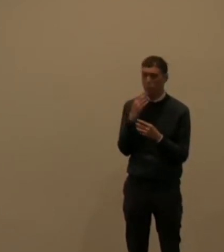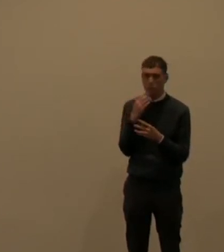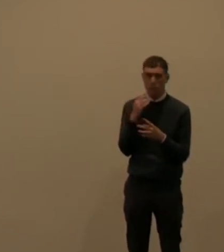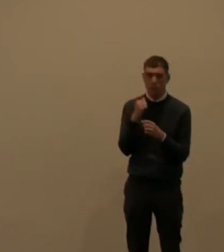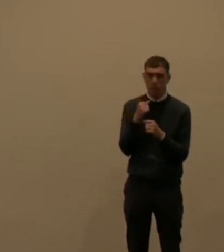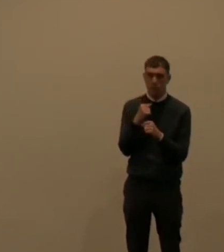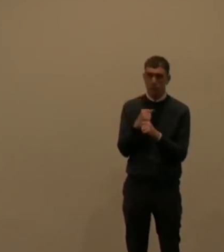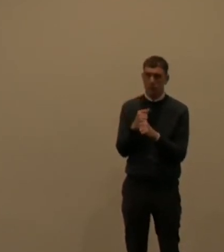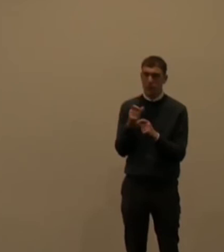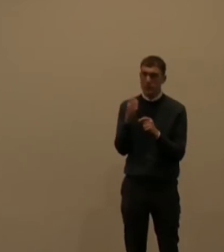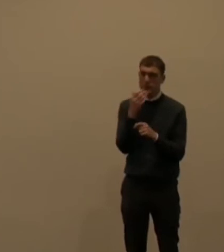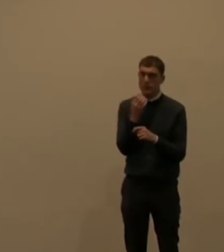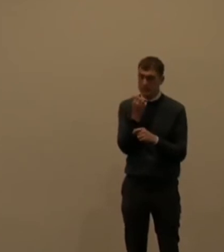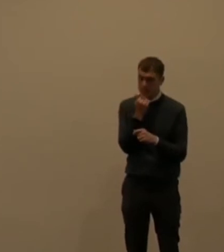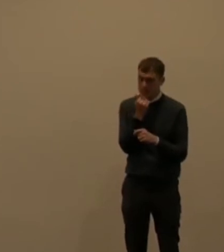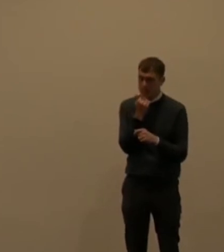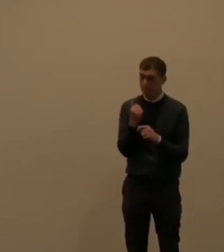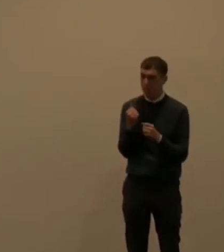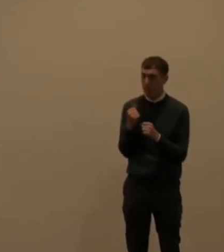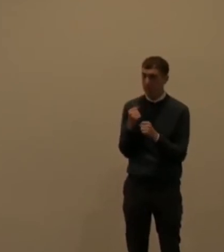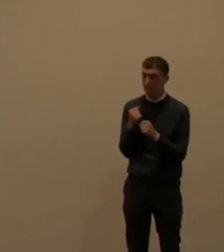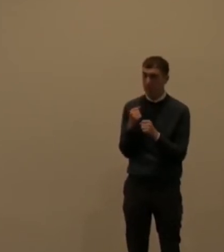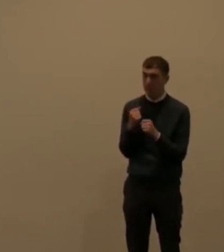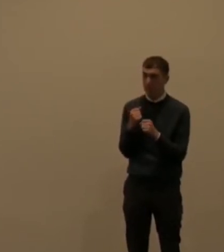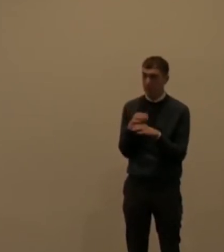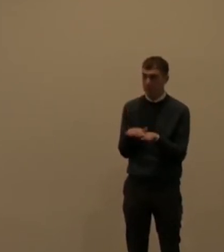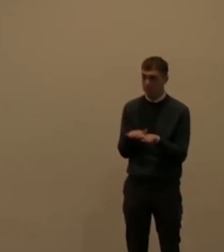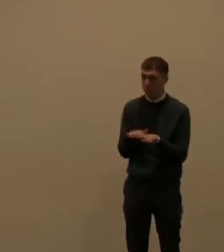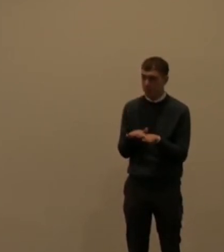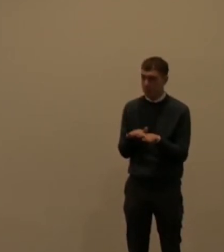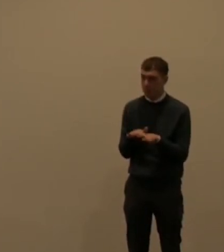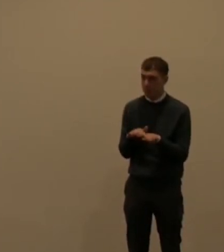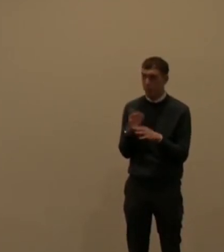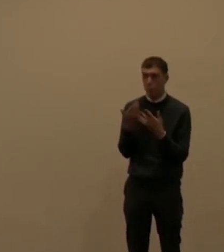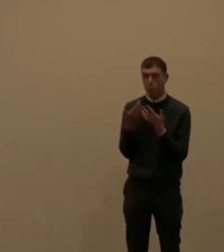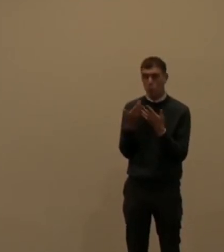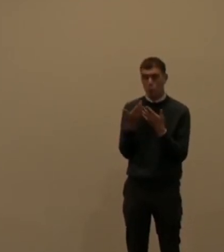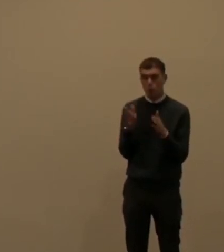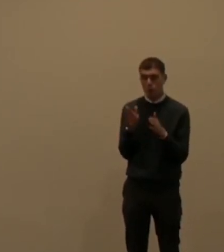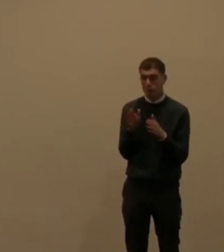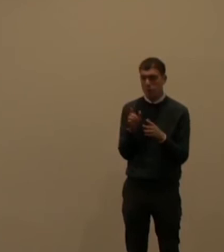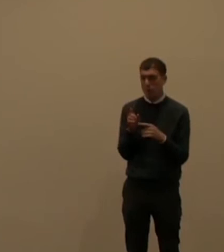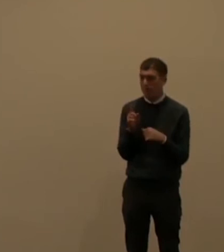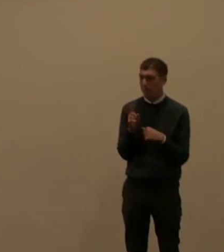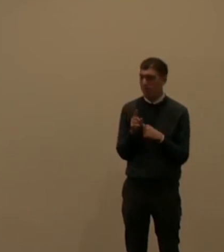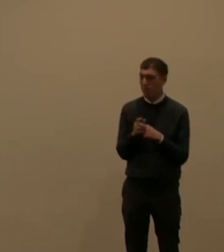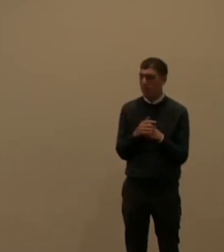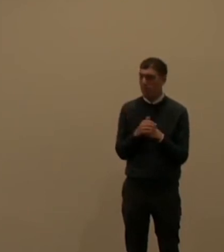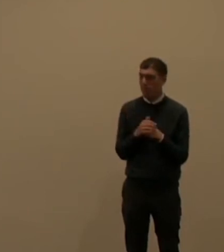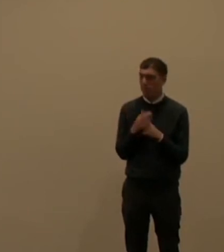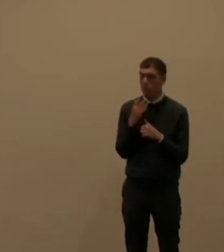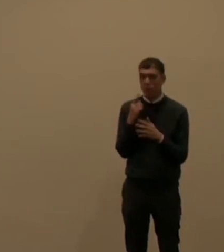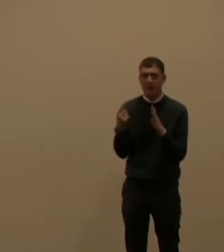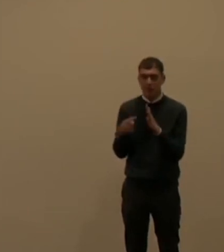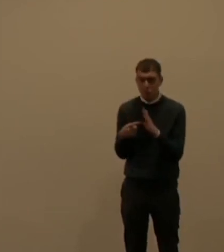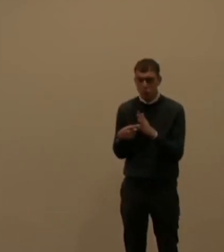we did data migration, we actually could get help from them to open up so that we didn't run into throttling issues.